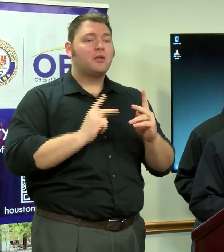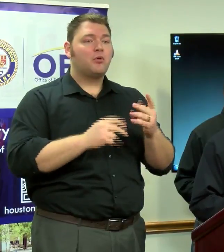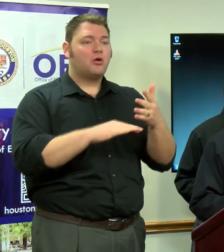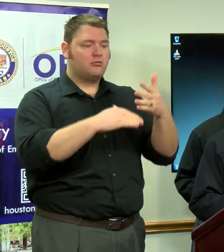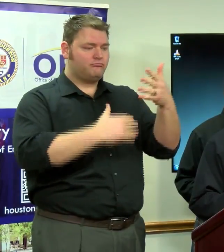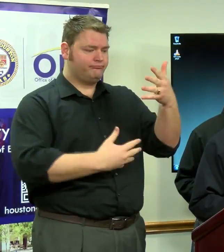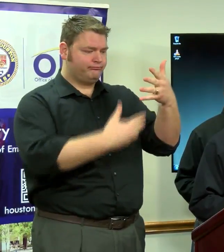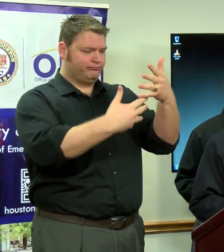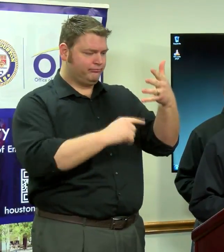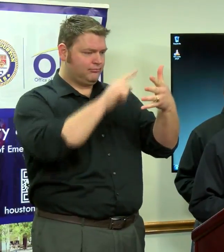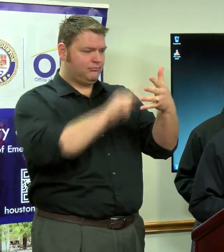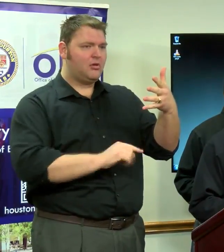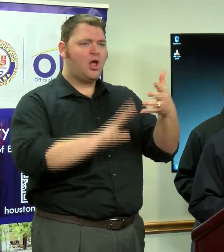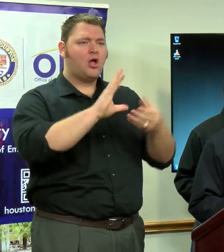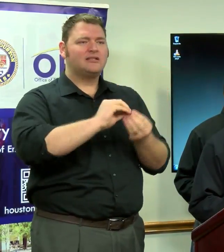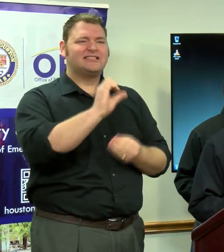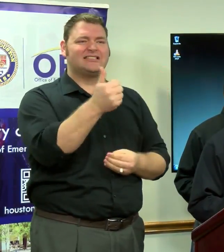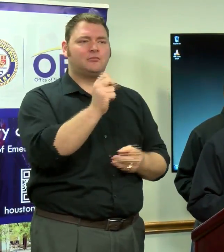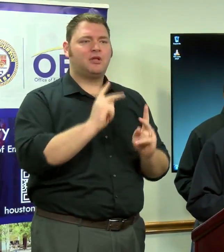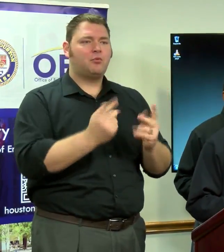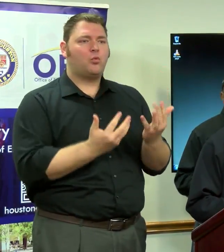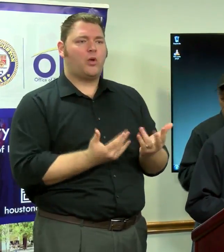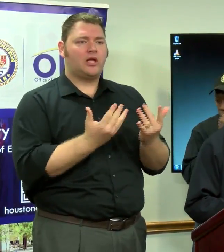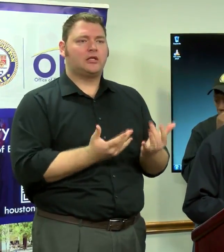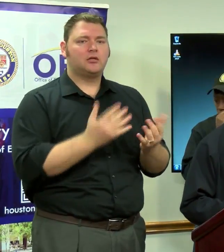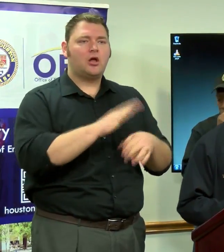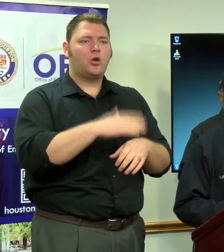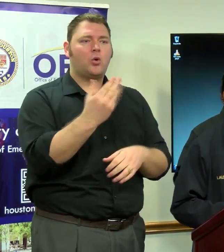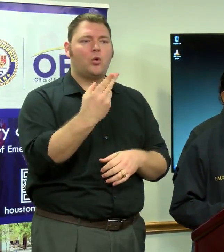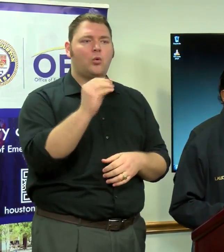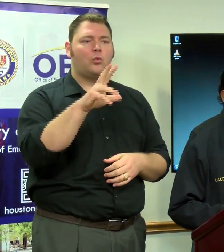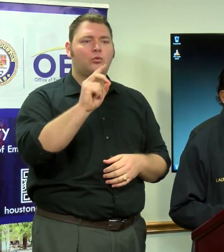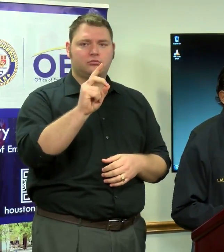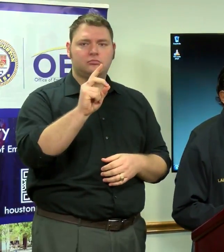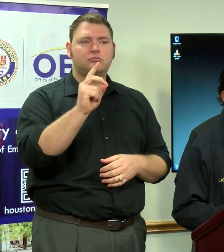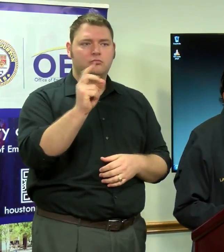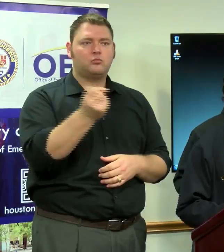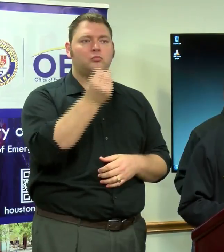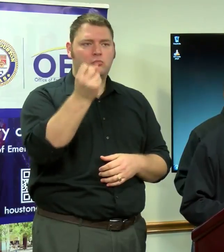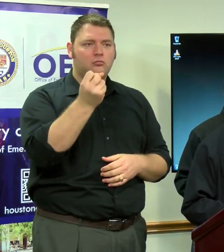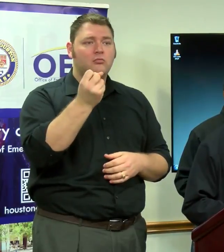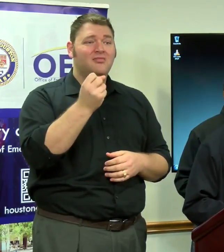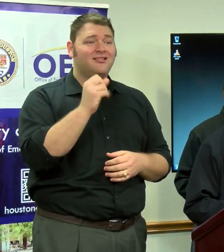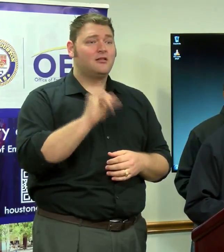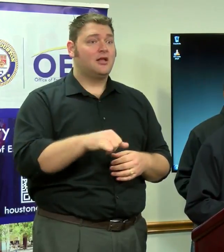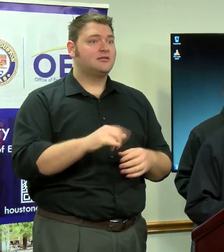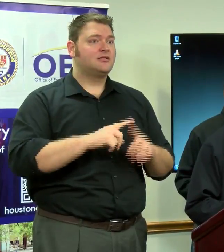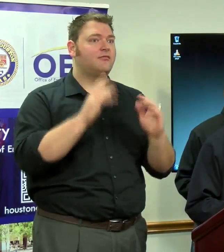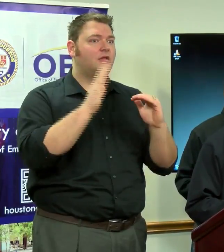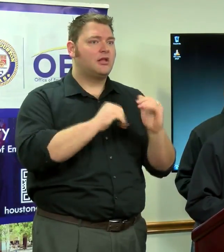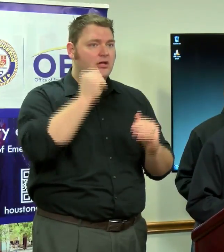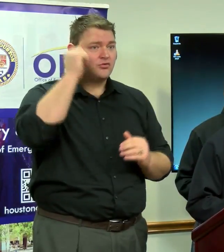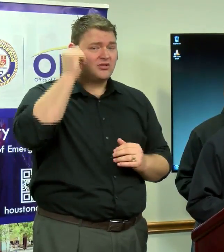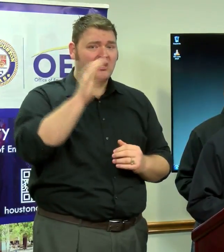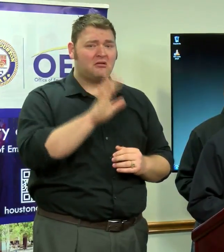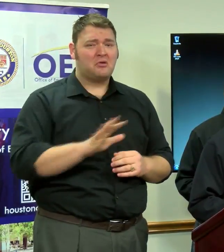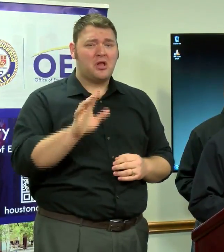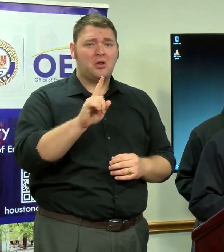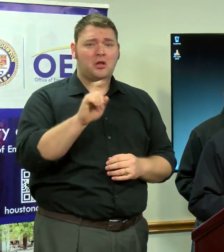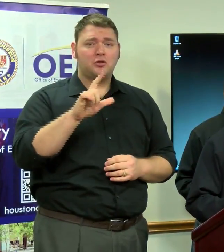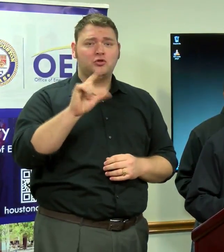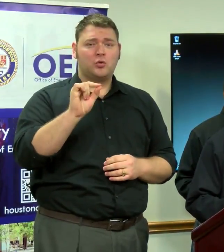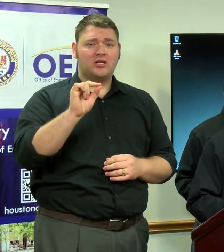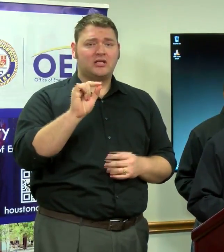calls that's kind of pending that we do have a hold. That's a huge difference from yesterday. They were probably about 120 to about